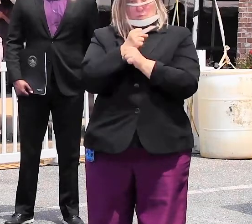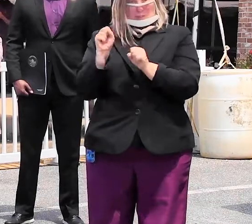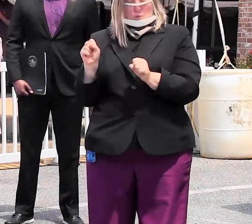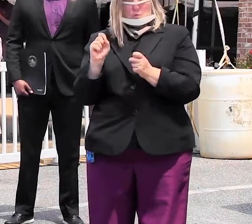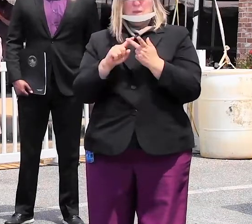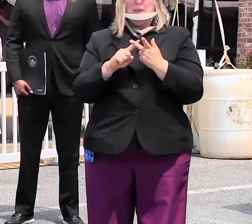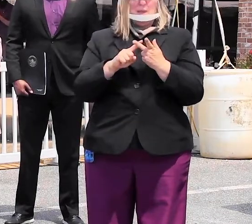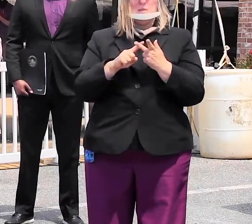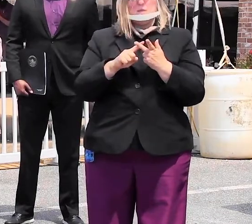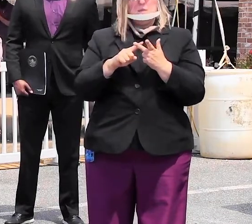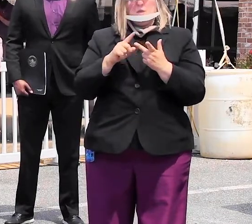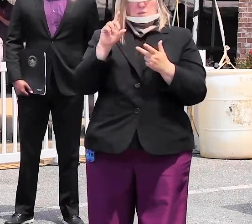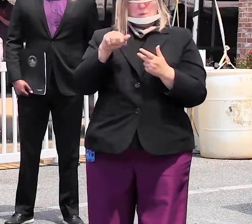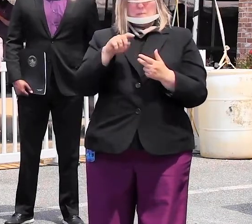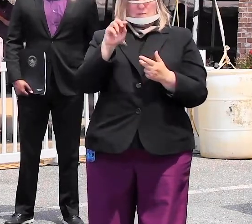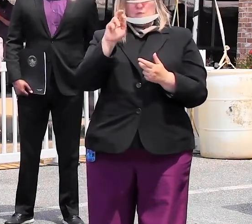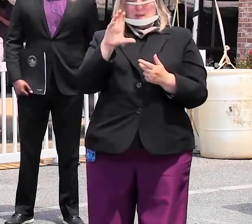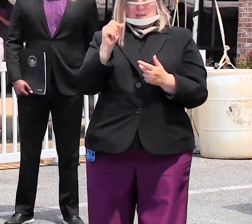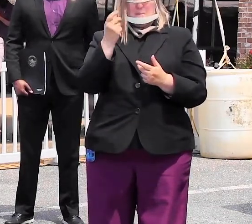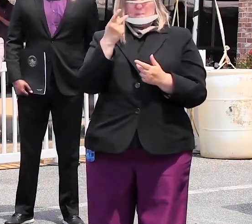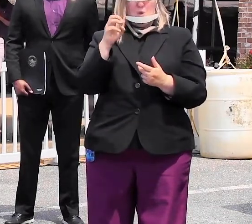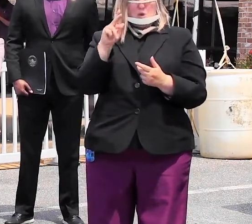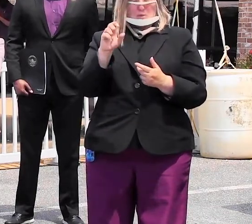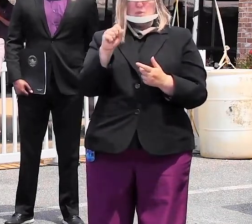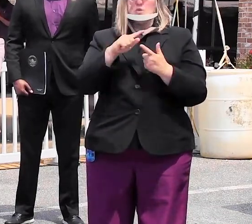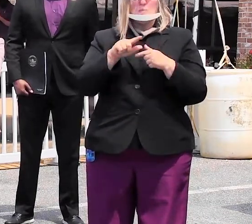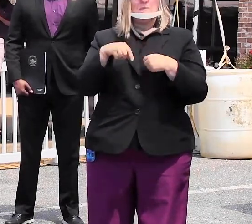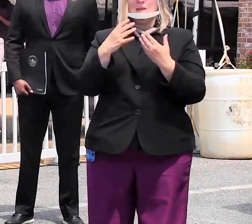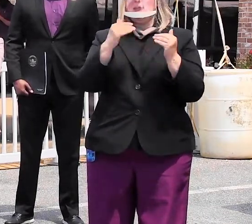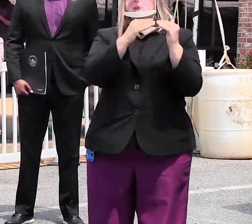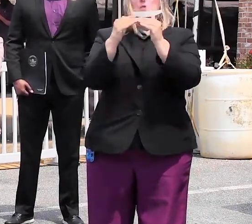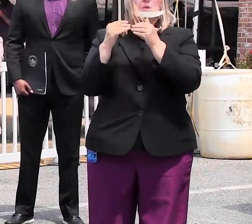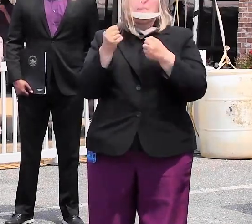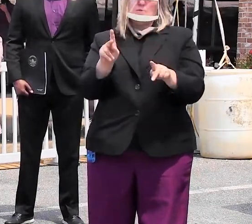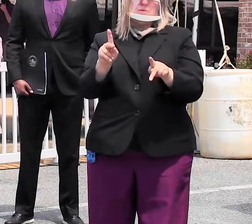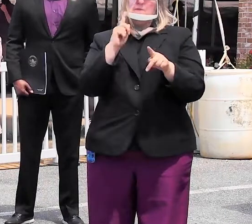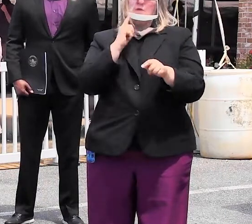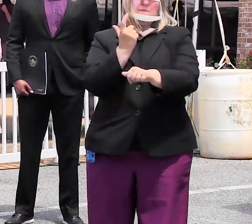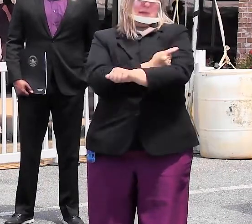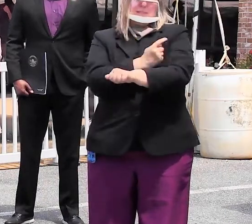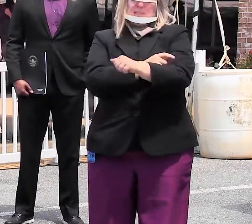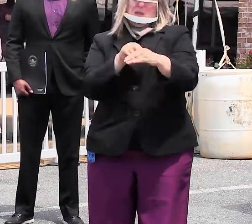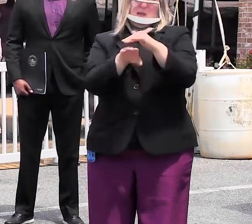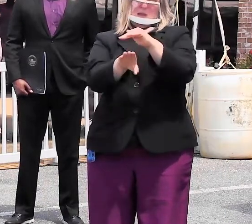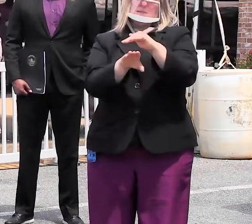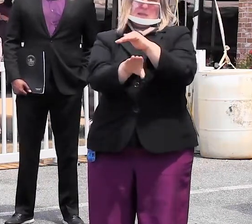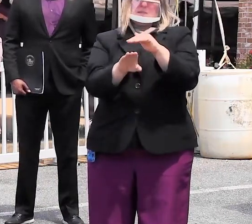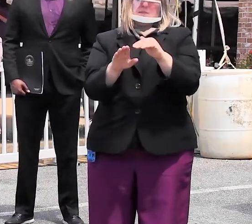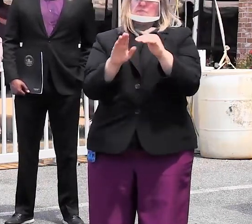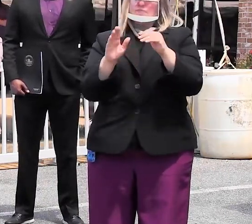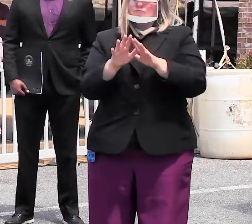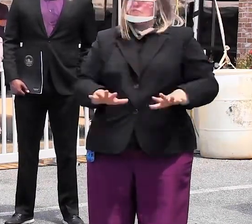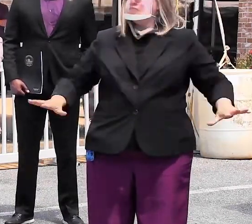and the Department of Recreation and Parks to provide equitable opportunities for vaccine access